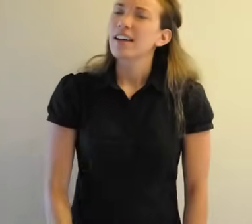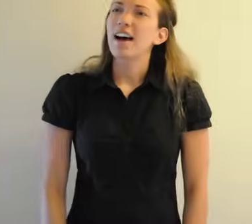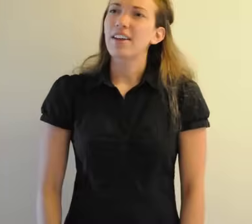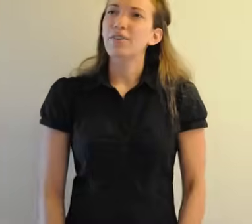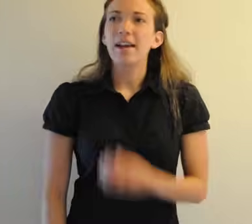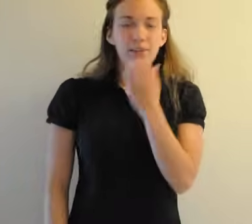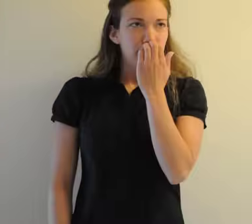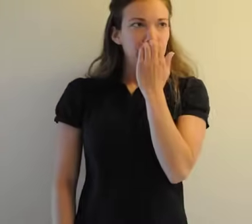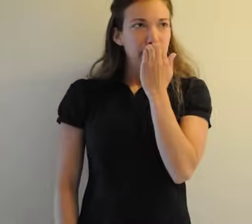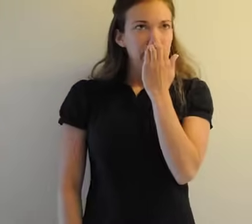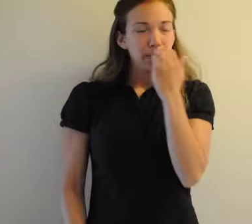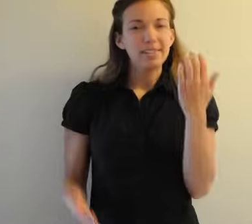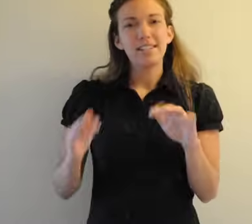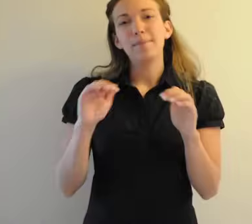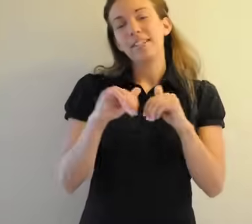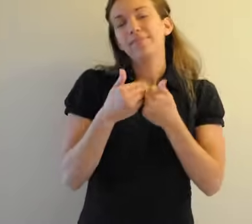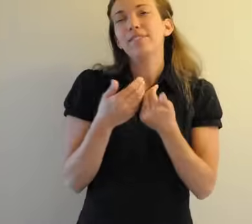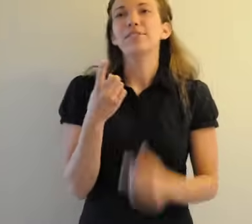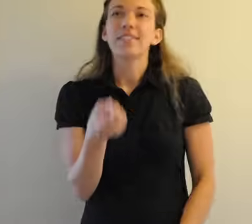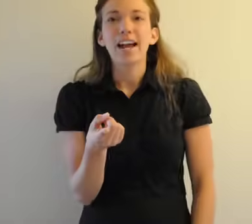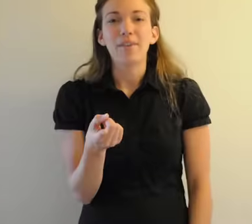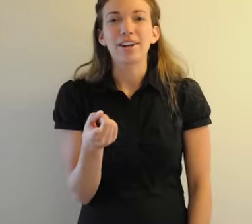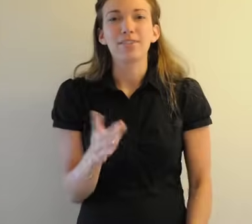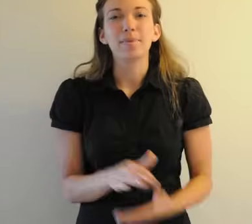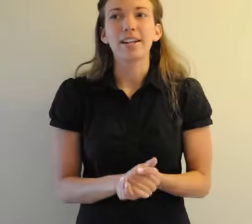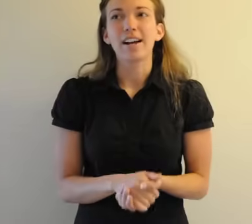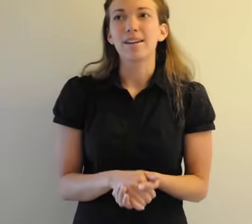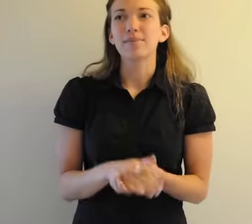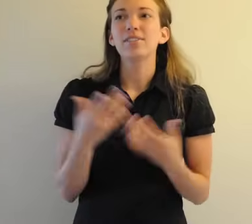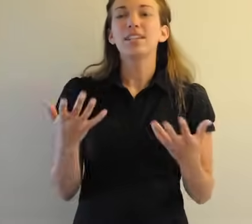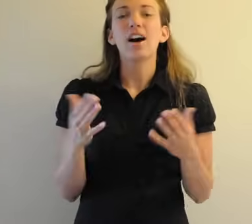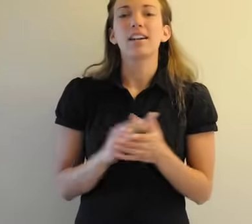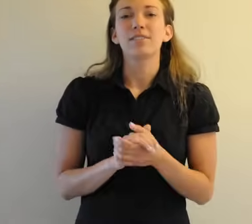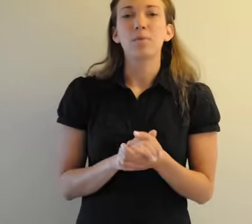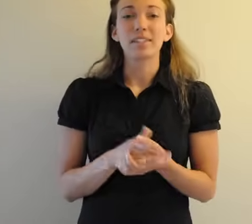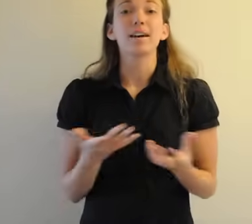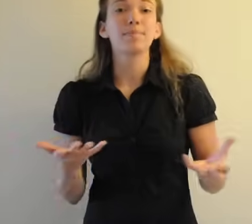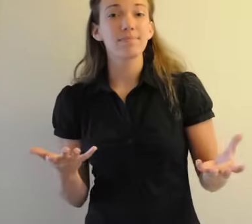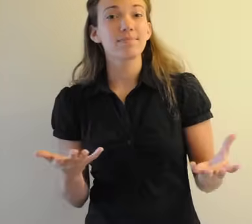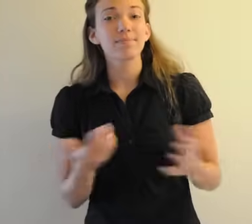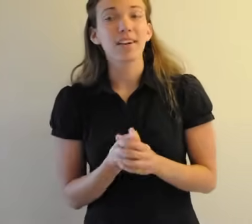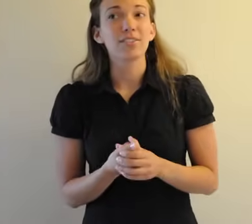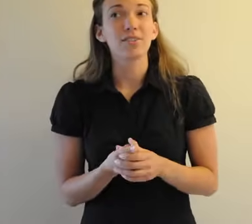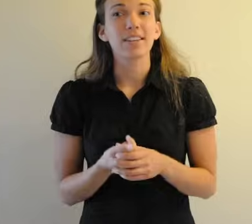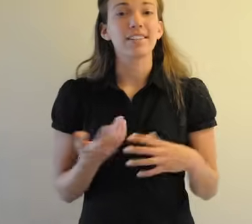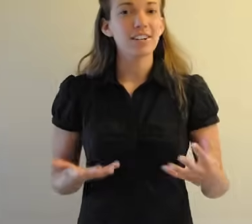Another way, usually, because you don't see, I mean, you do see how are you, but you see a lot of what's up. I don't know if that's a younger